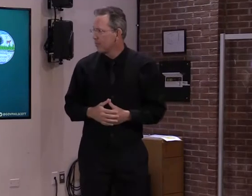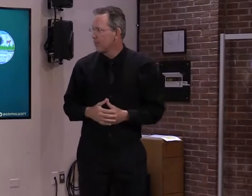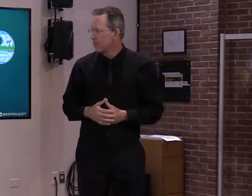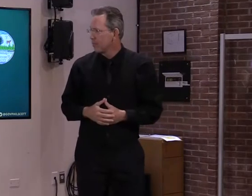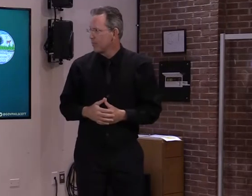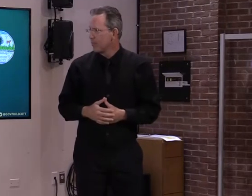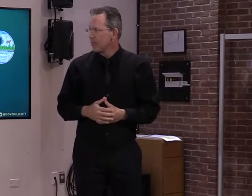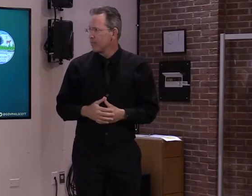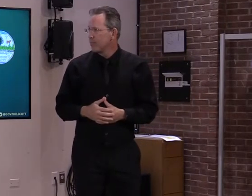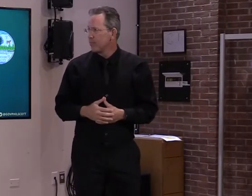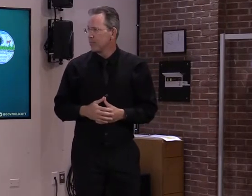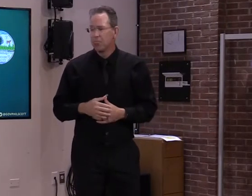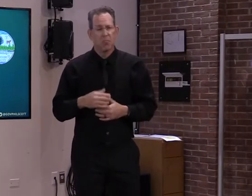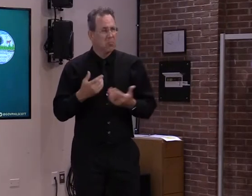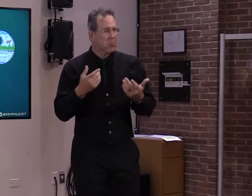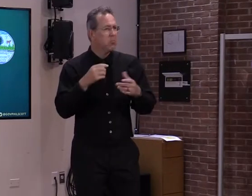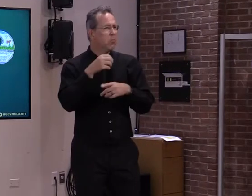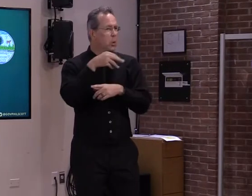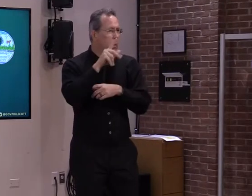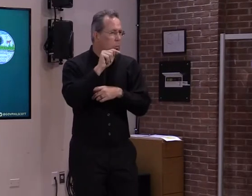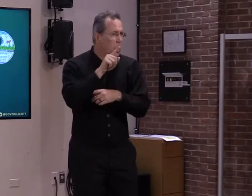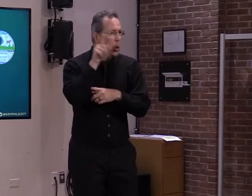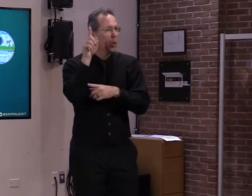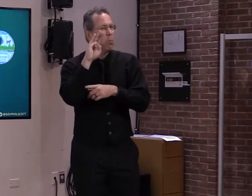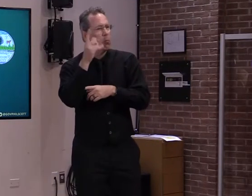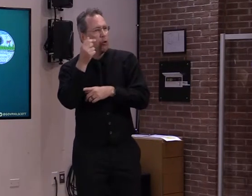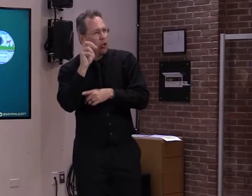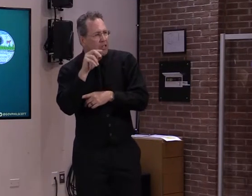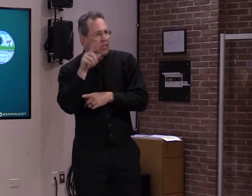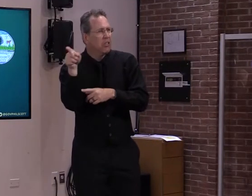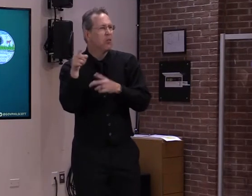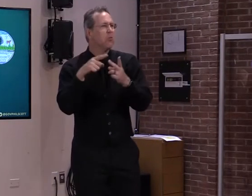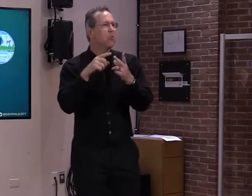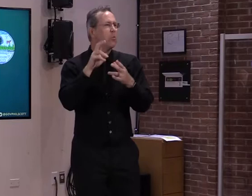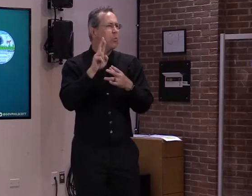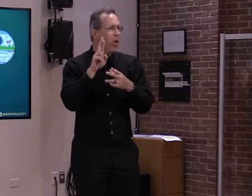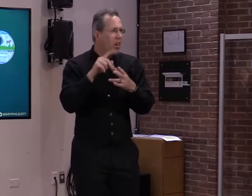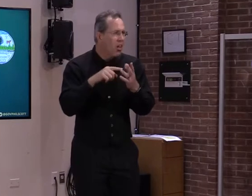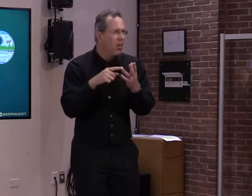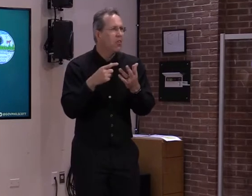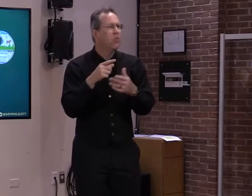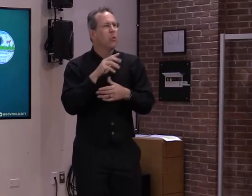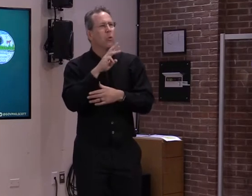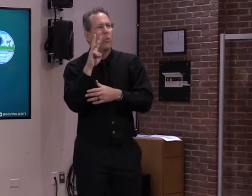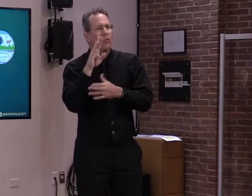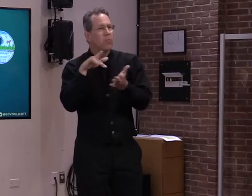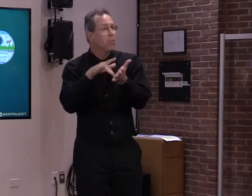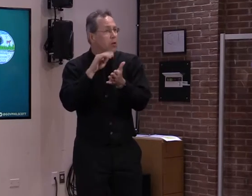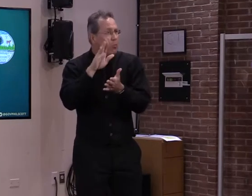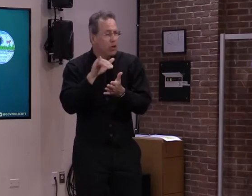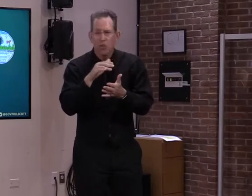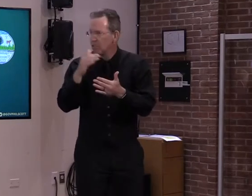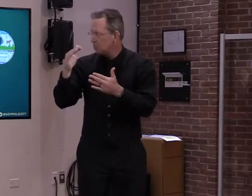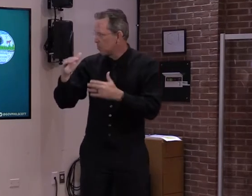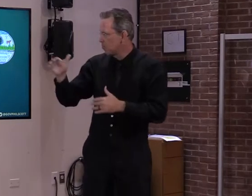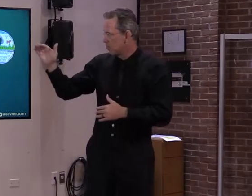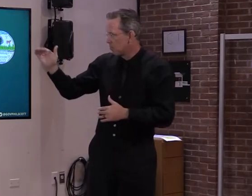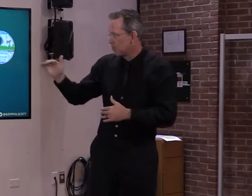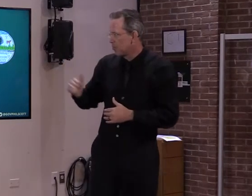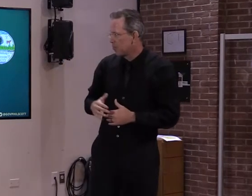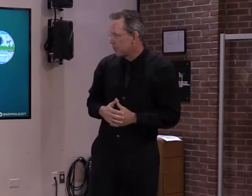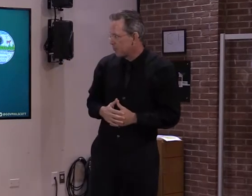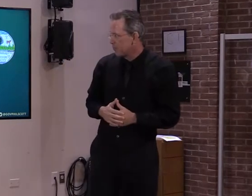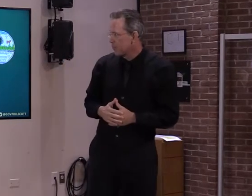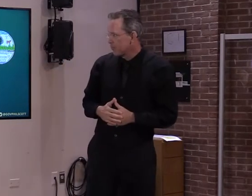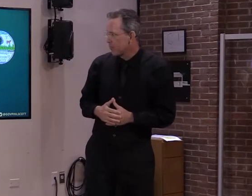in Rutland, Mount Escutney Hospital in Windsor, Northwestern Medical Center Urgent Care Clinic, Southwestern Medical